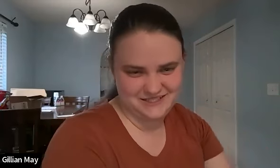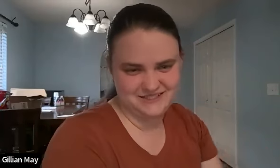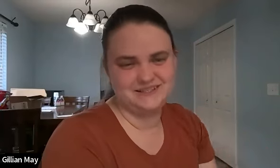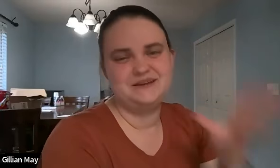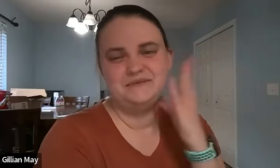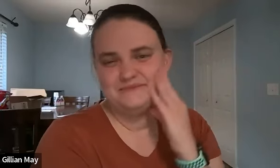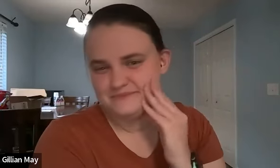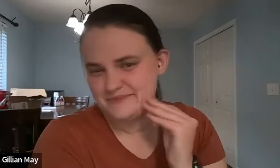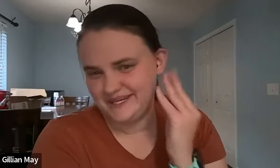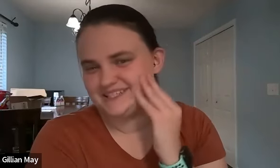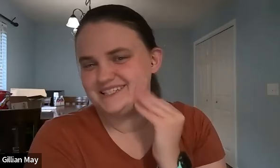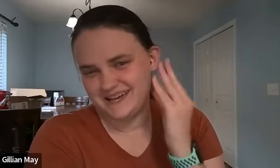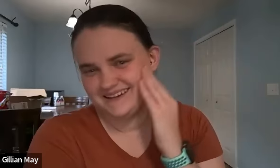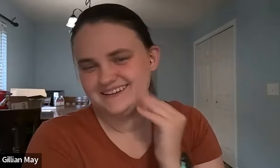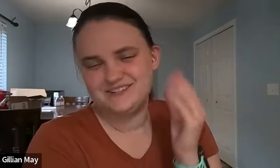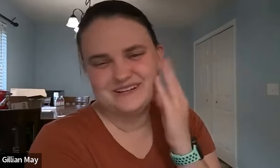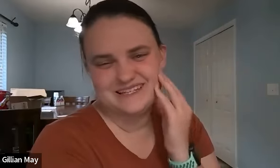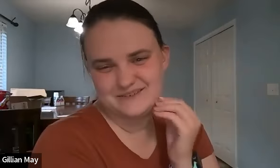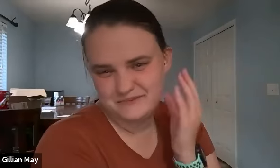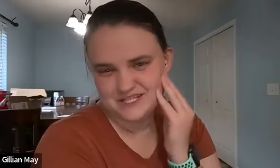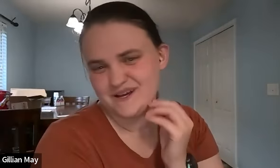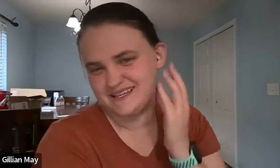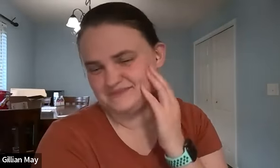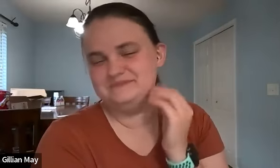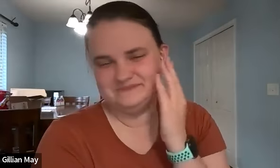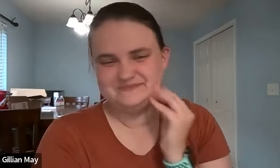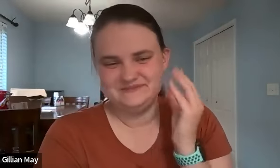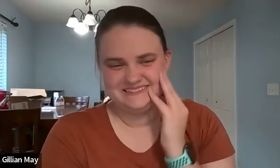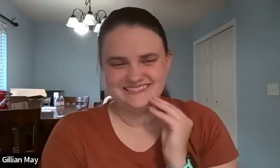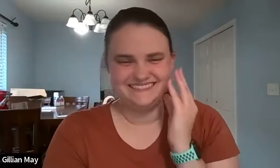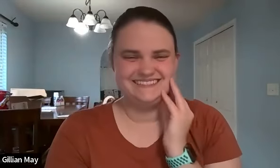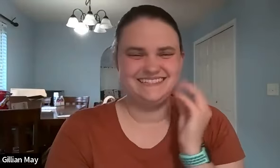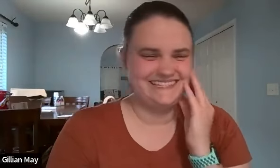Peach. Peach. Yeah. So always think of the peach fuzz. Good.